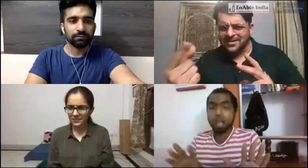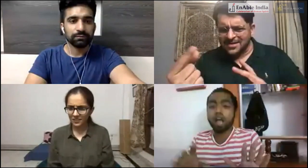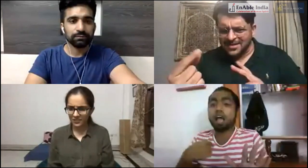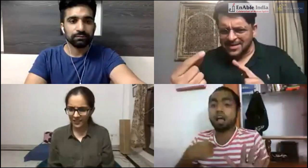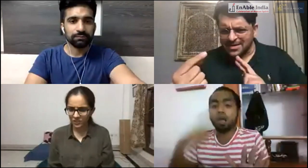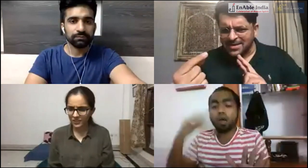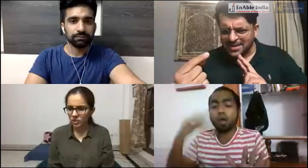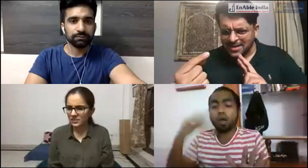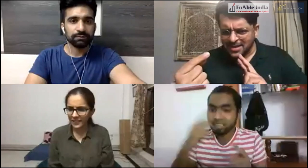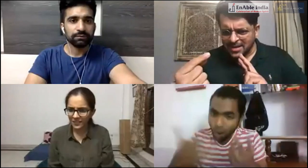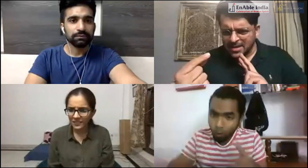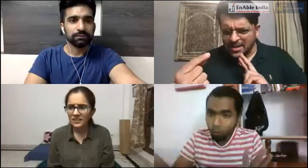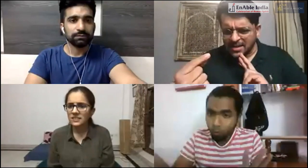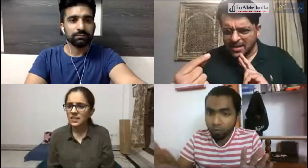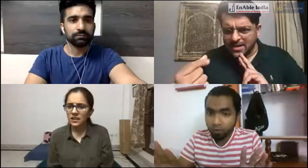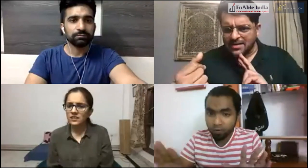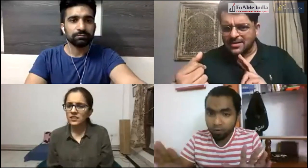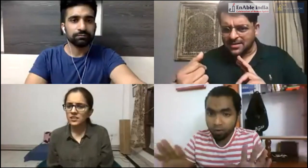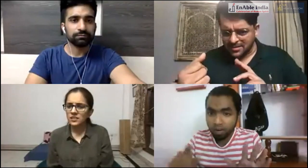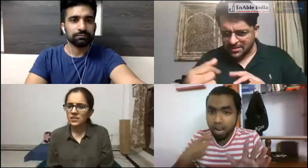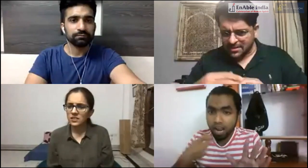has done his vaccination. Then